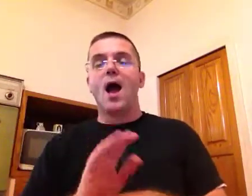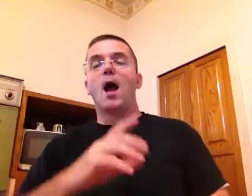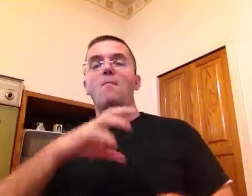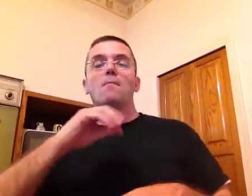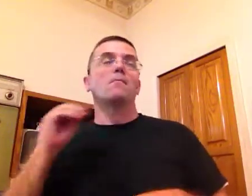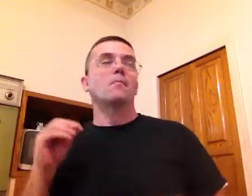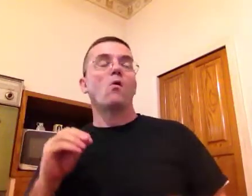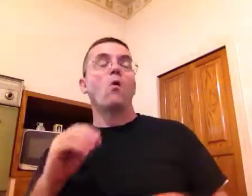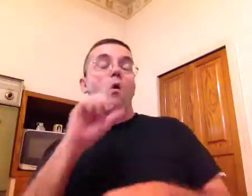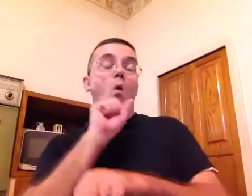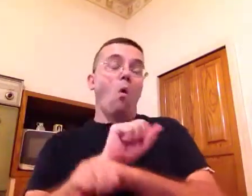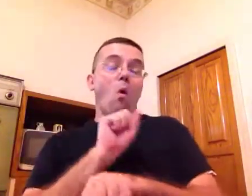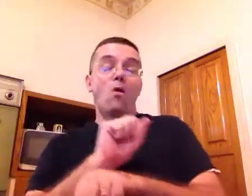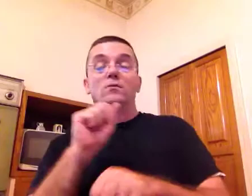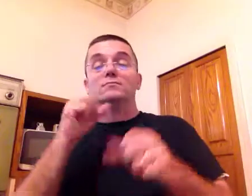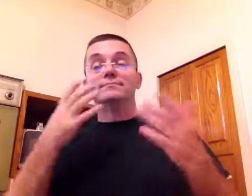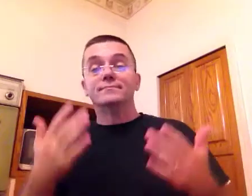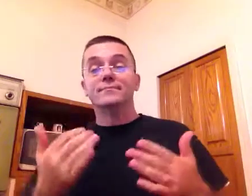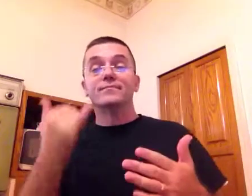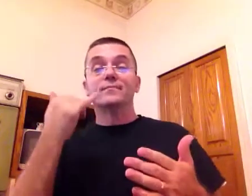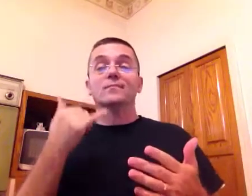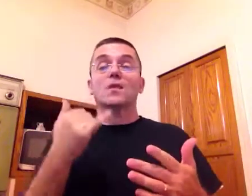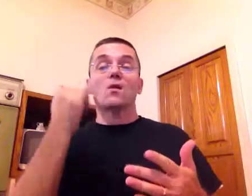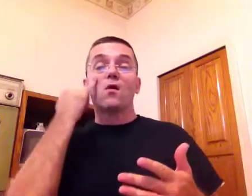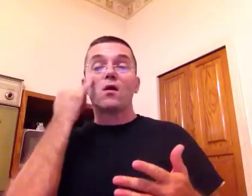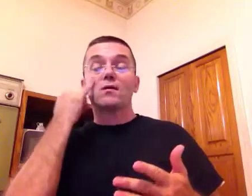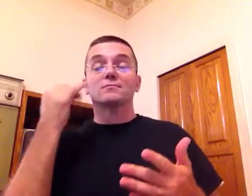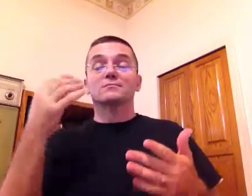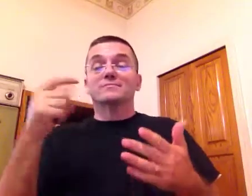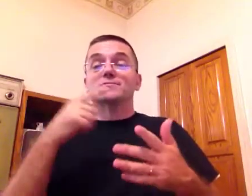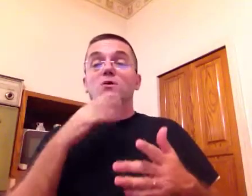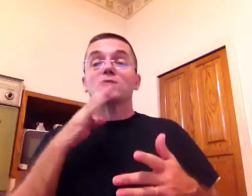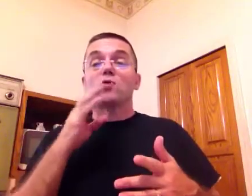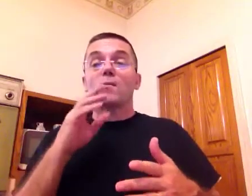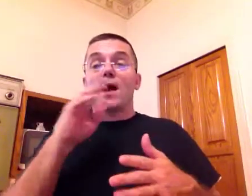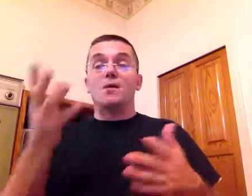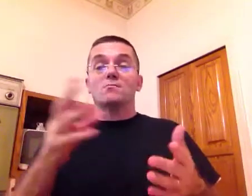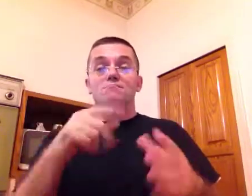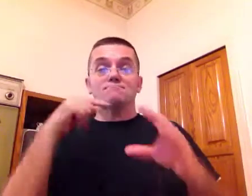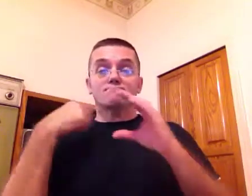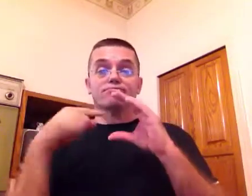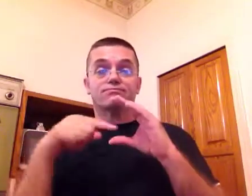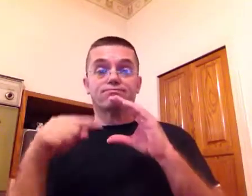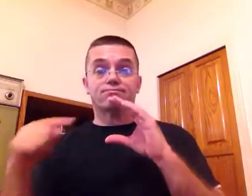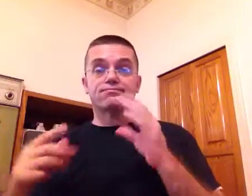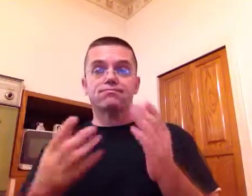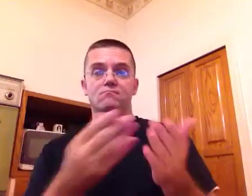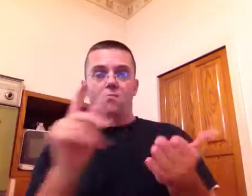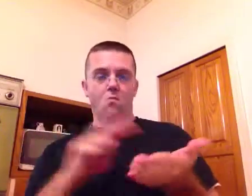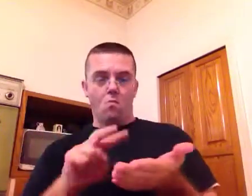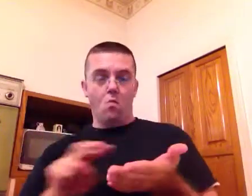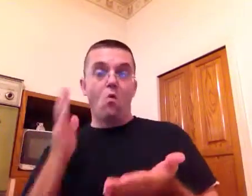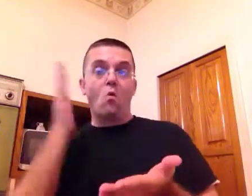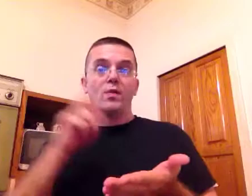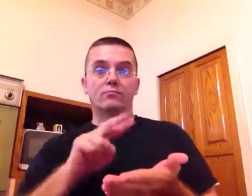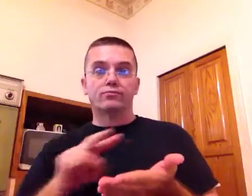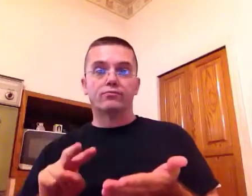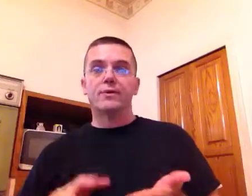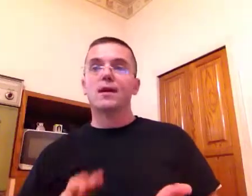life, email me right now and tell me about it so I can talk about it on the air. And I'm going to go through and just rapid fire read these emails. If you've started a new